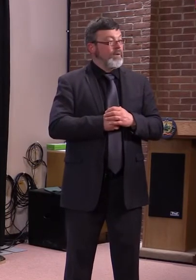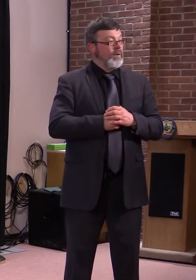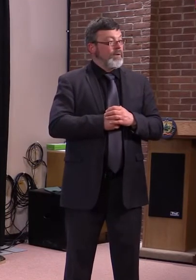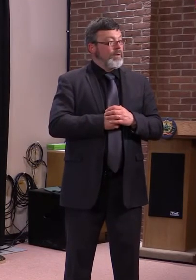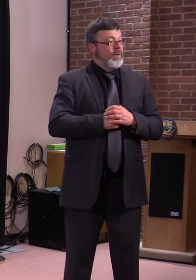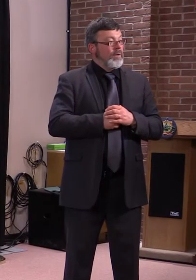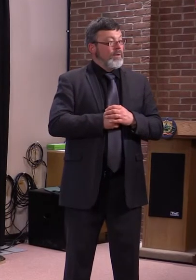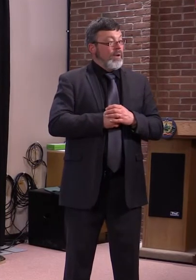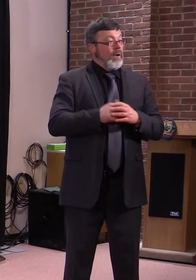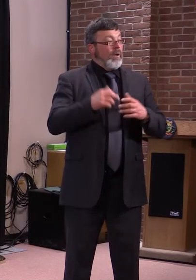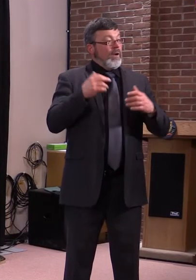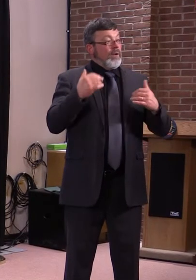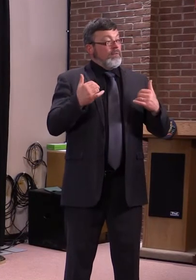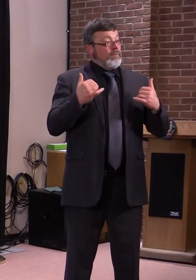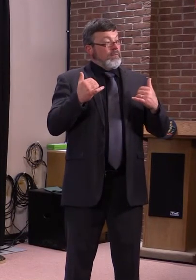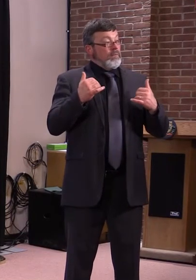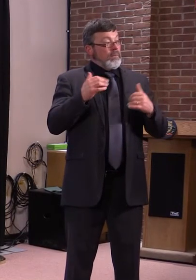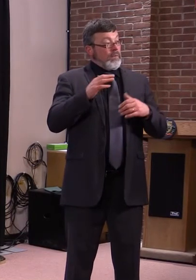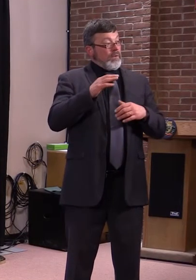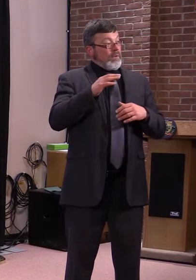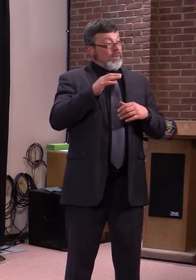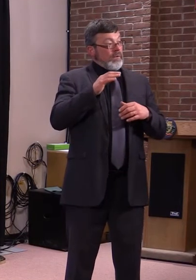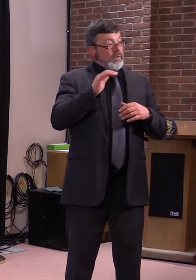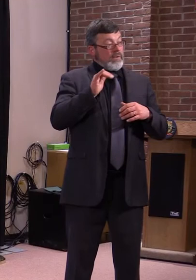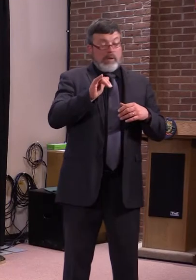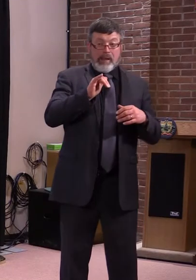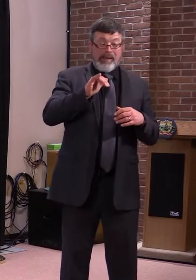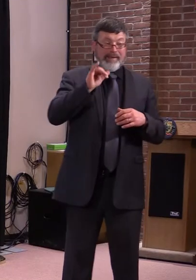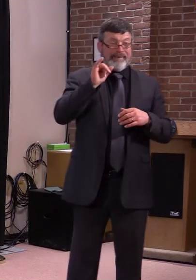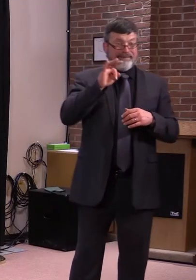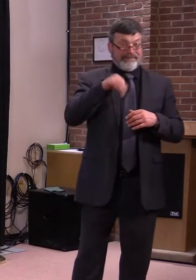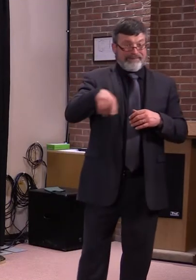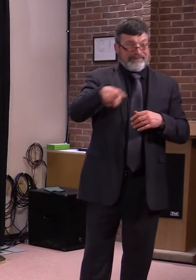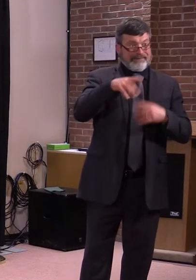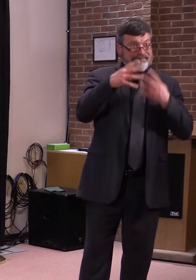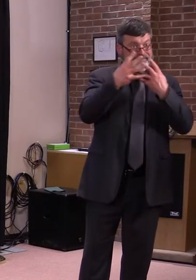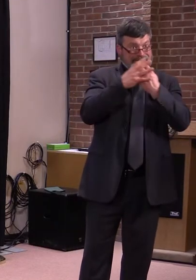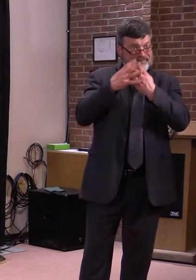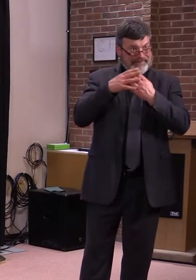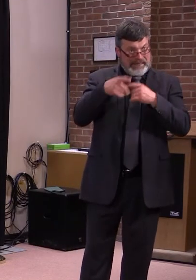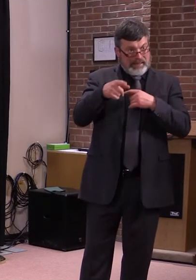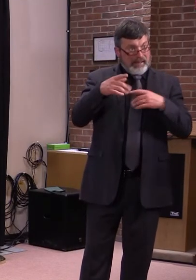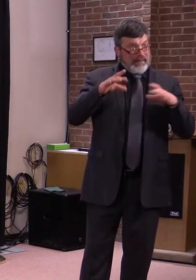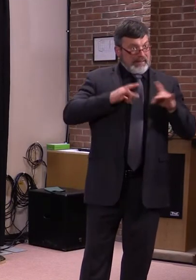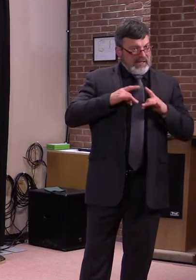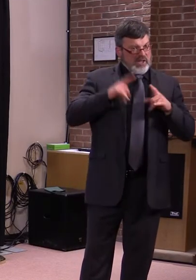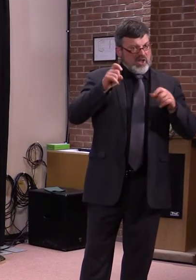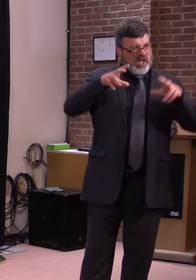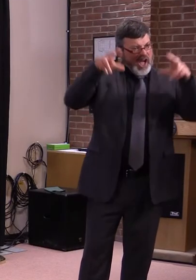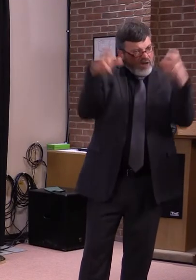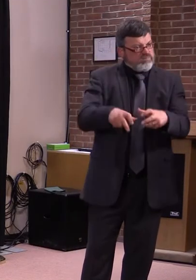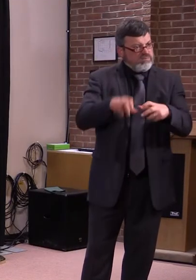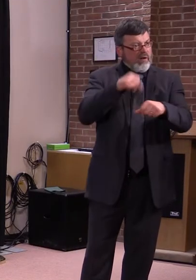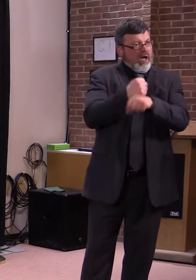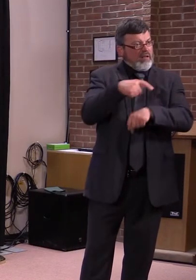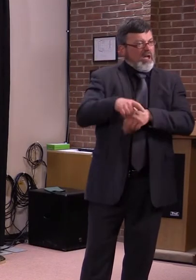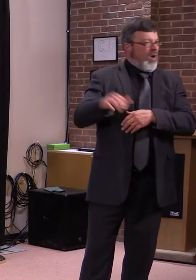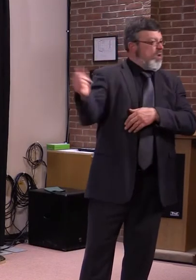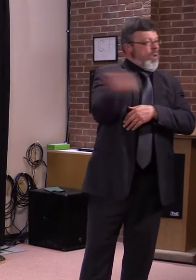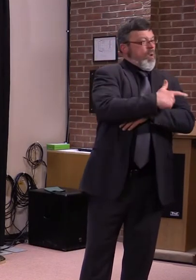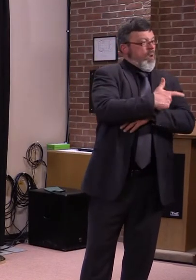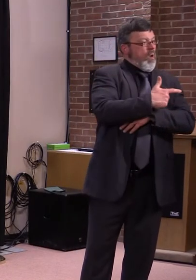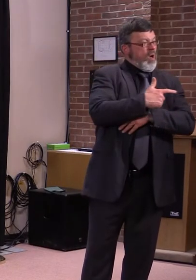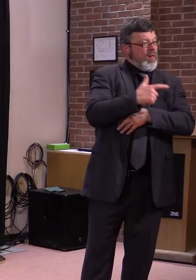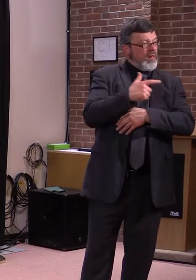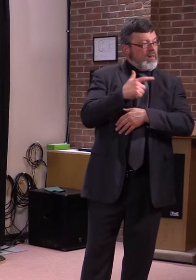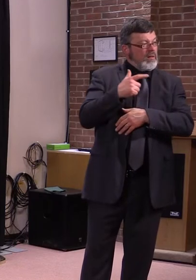occur when people start reporting cases at the facility, is that something that you still anticipate will be a part of the strategy for combating COVID,